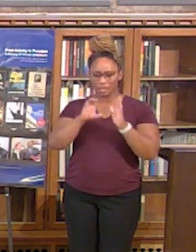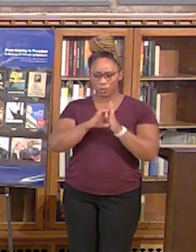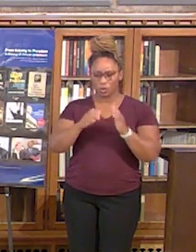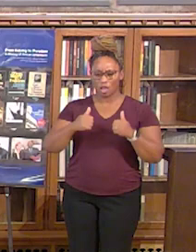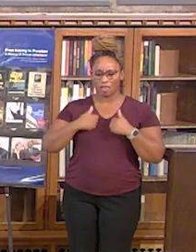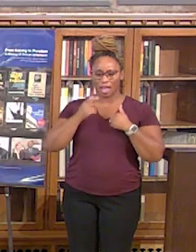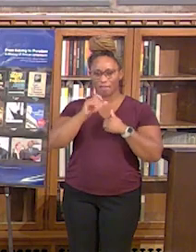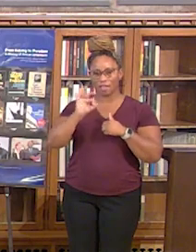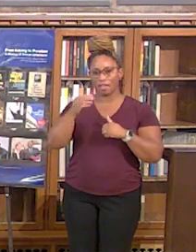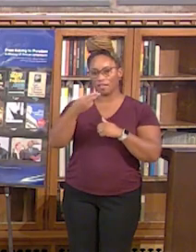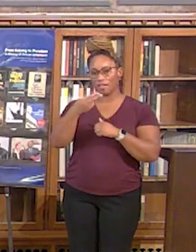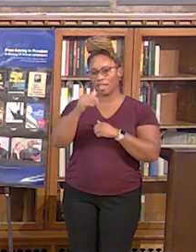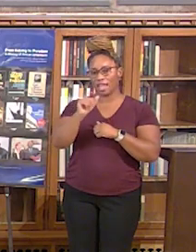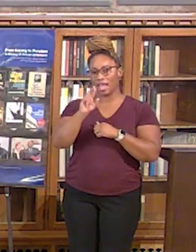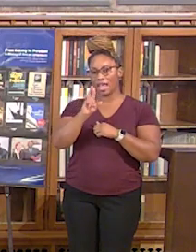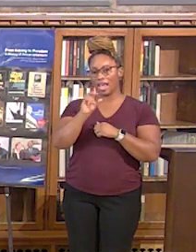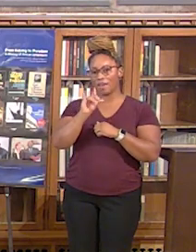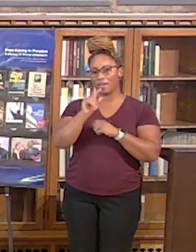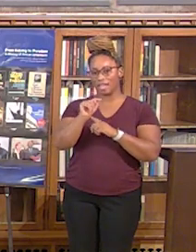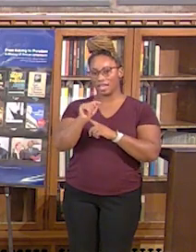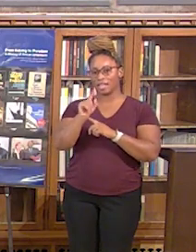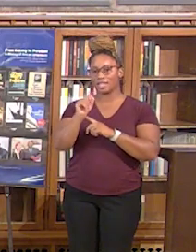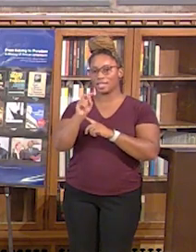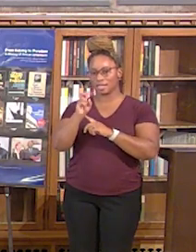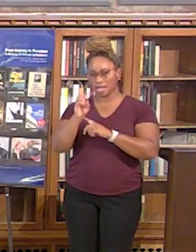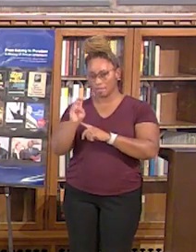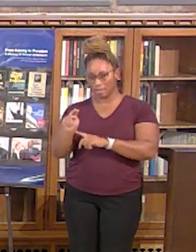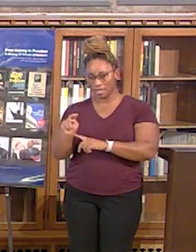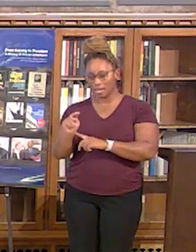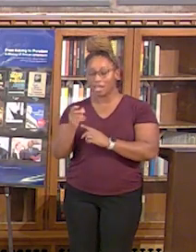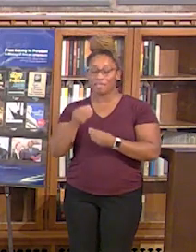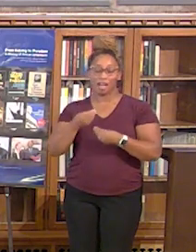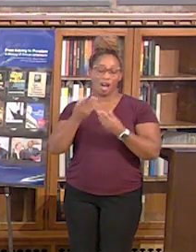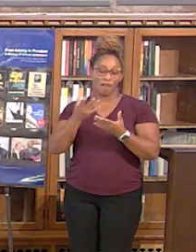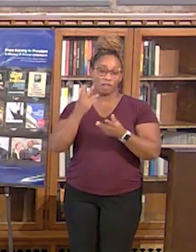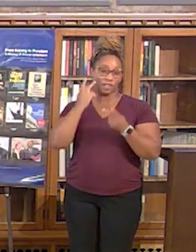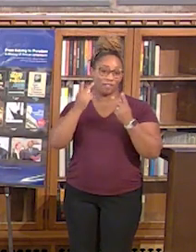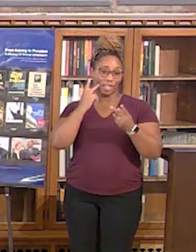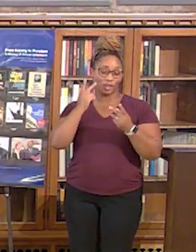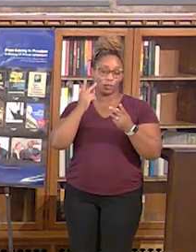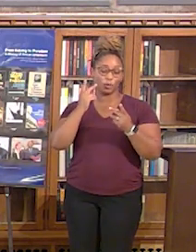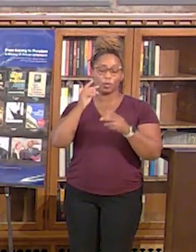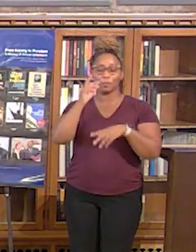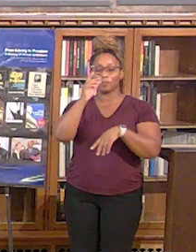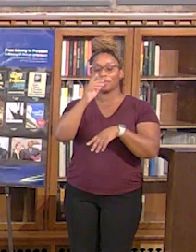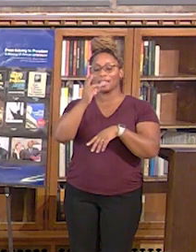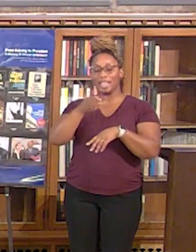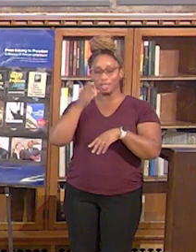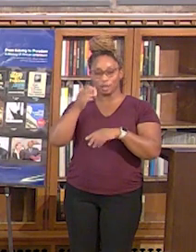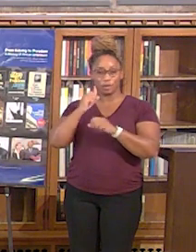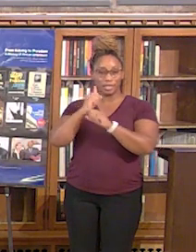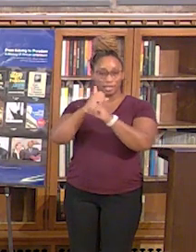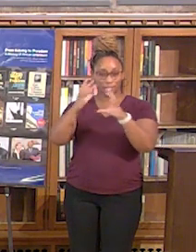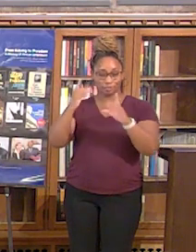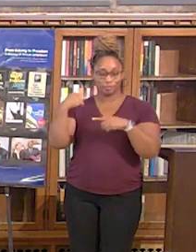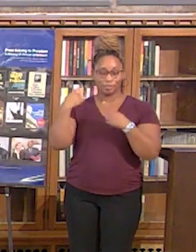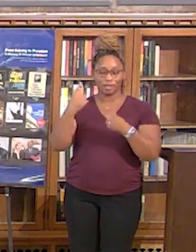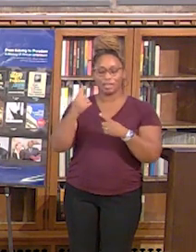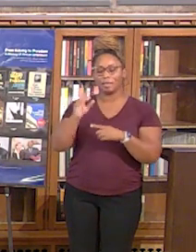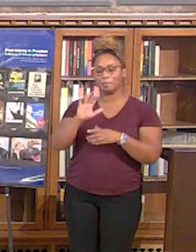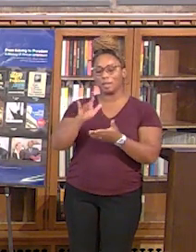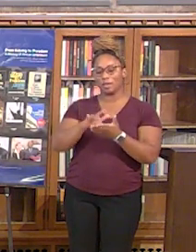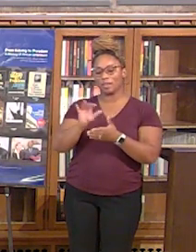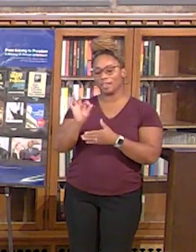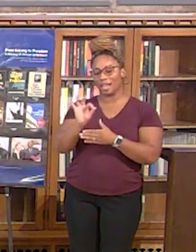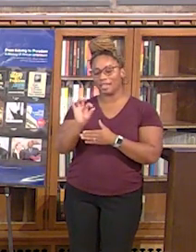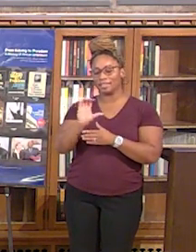life of Harriet Tubman which offers a visual history of the Abolitionist from the middle of the 19th century